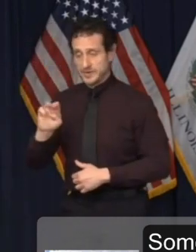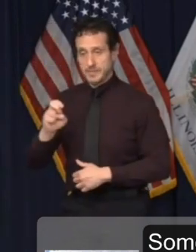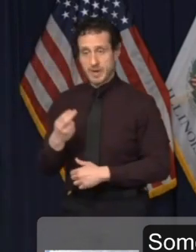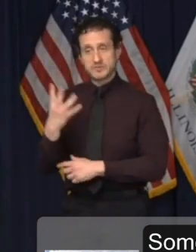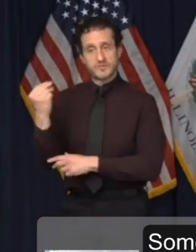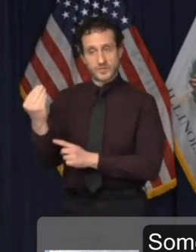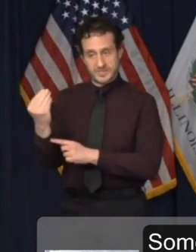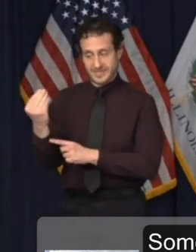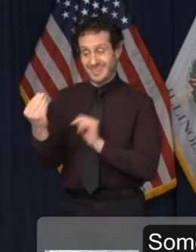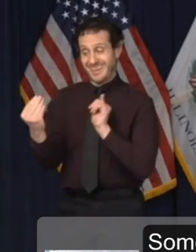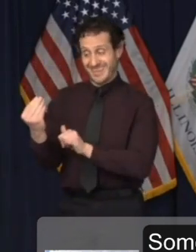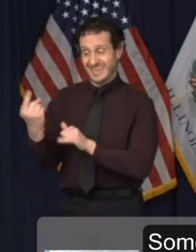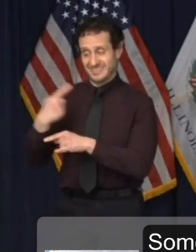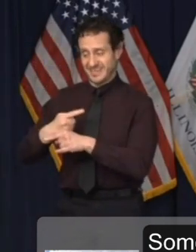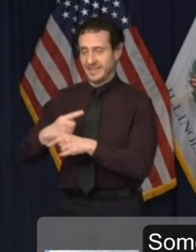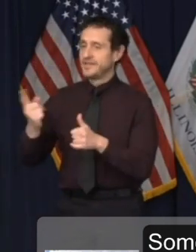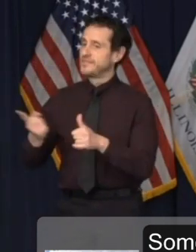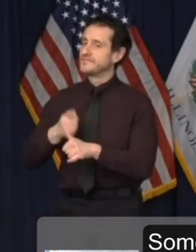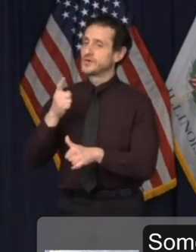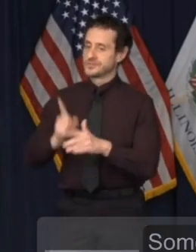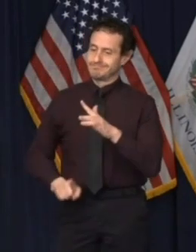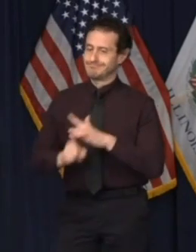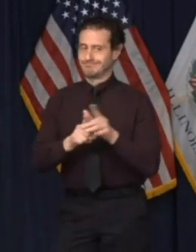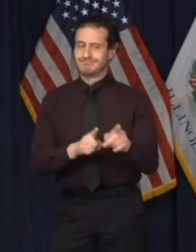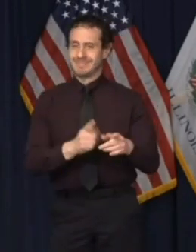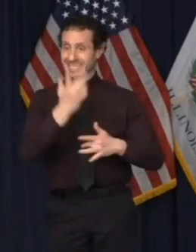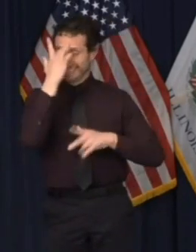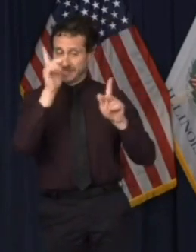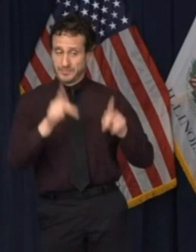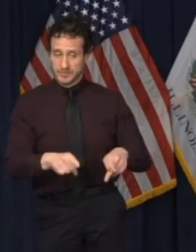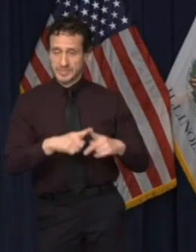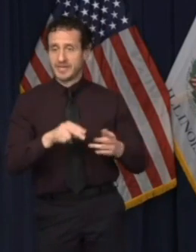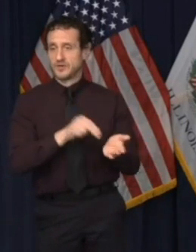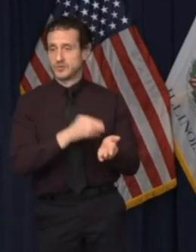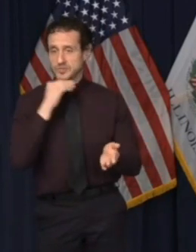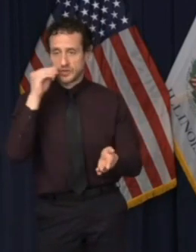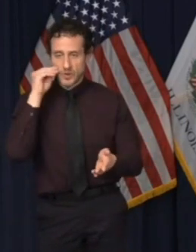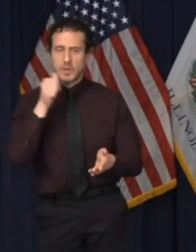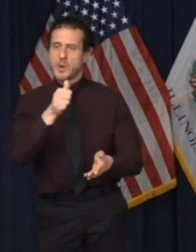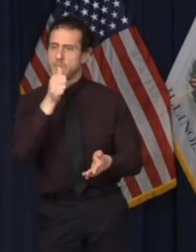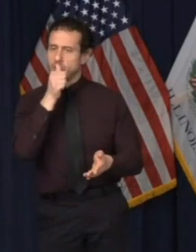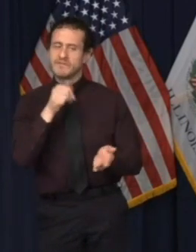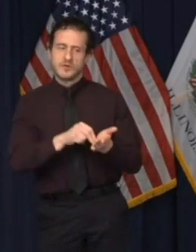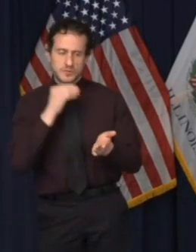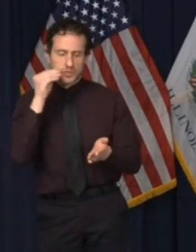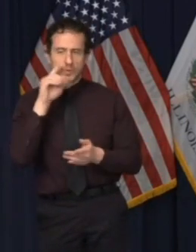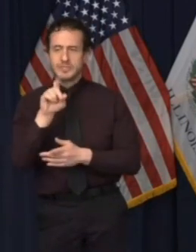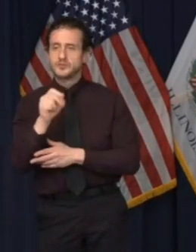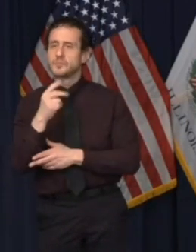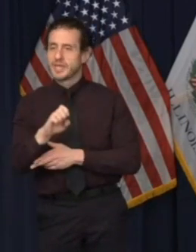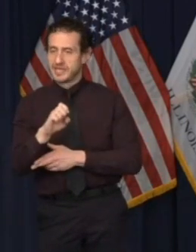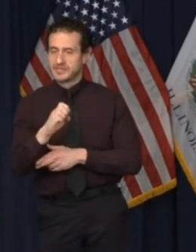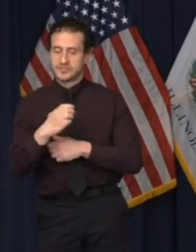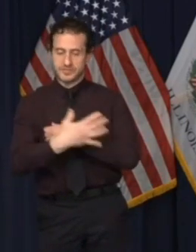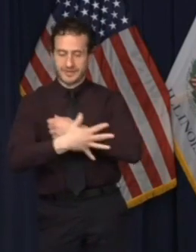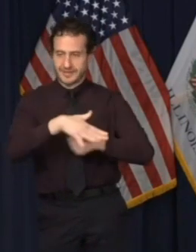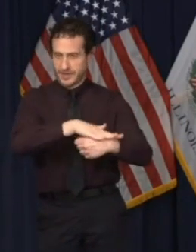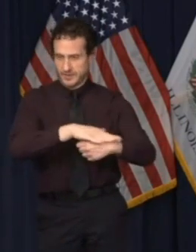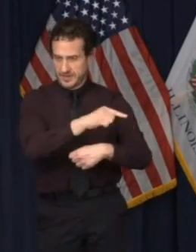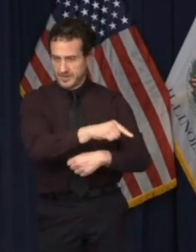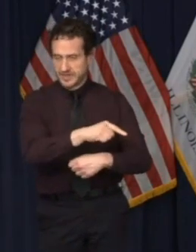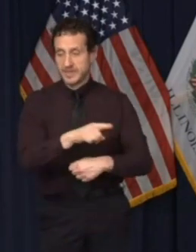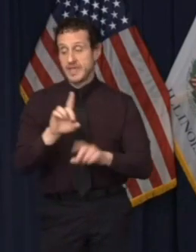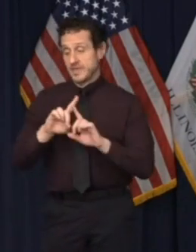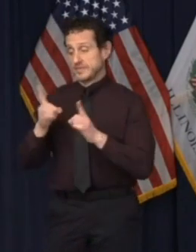was announced at a private facility in DuPage County. The Illinois Department of Public Health immediately sent a team